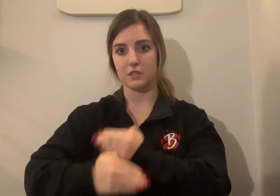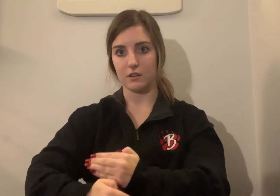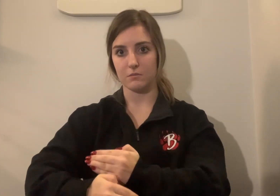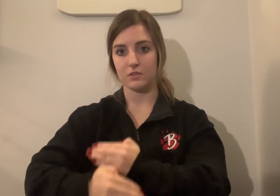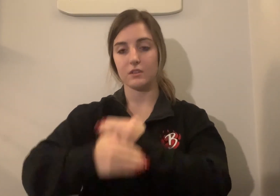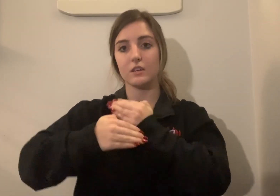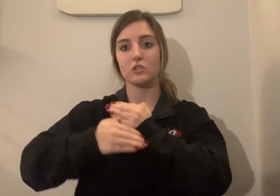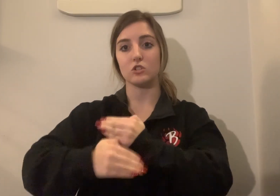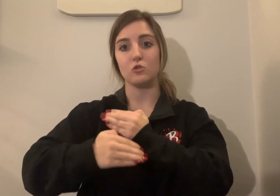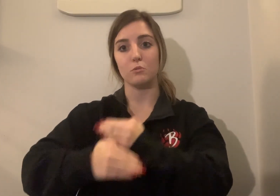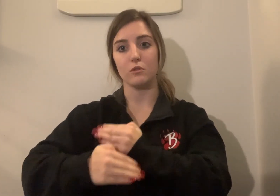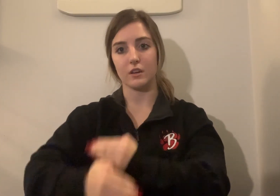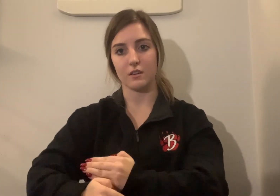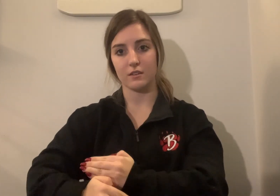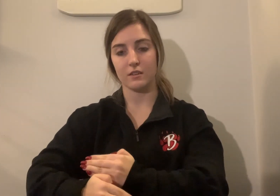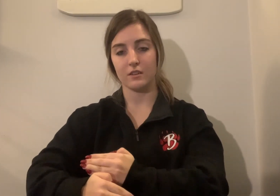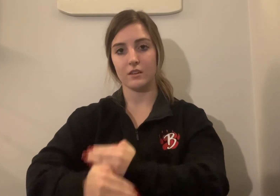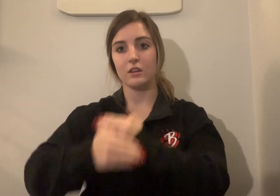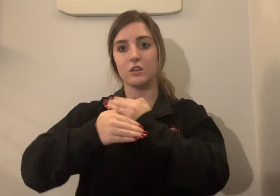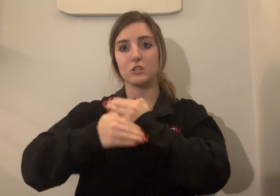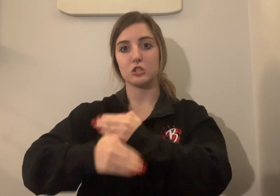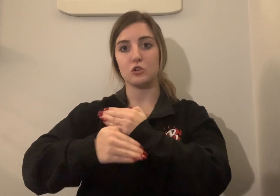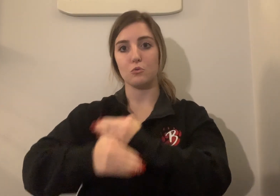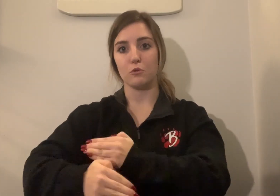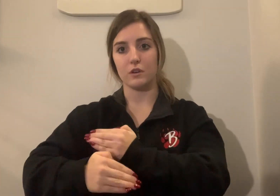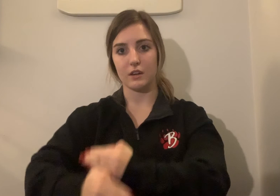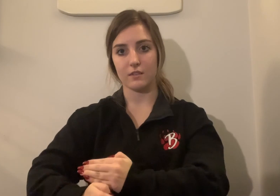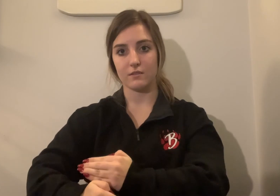times. Snowboarding. Snowboarding.